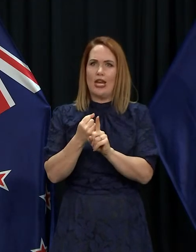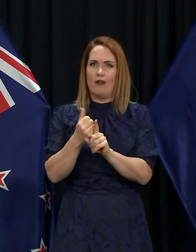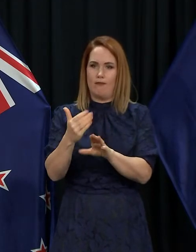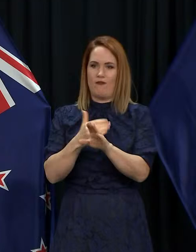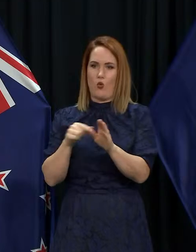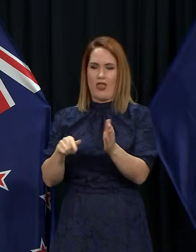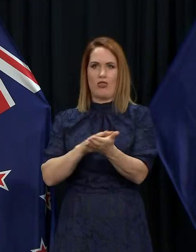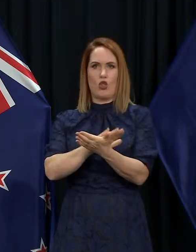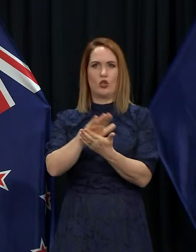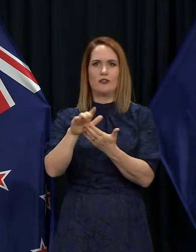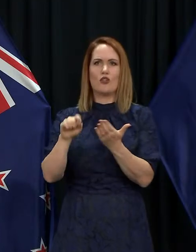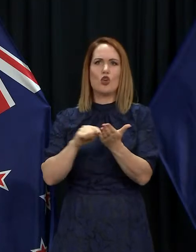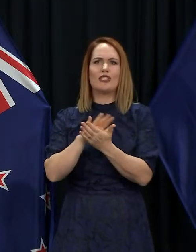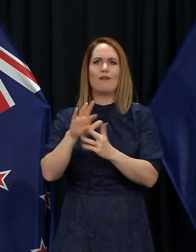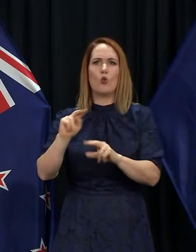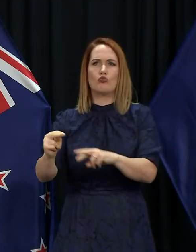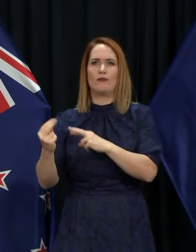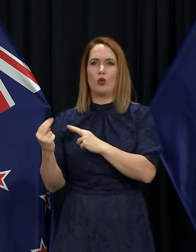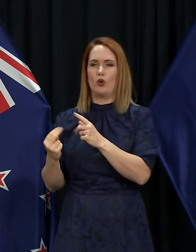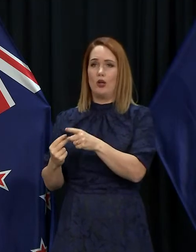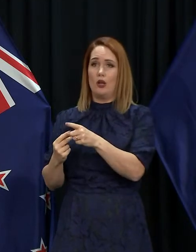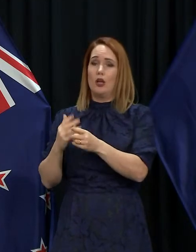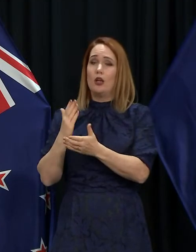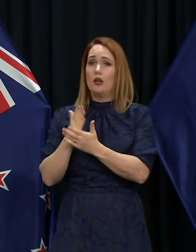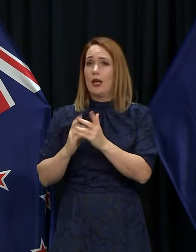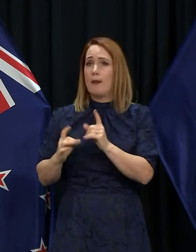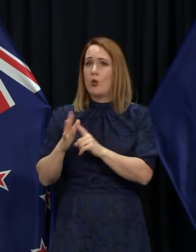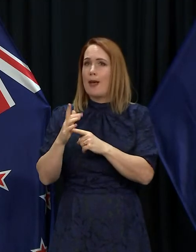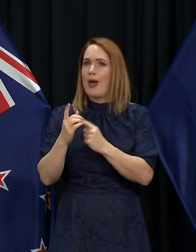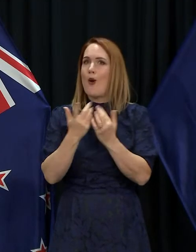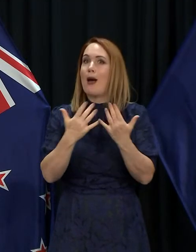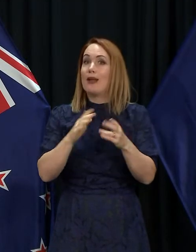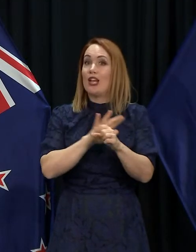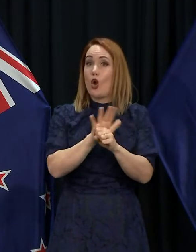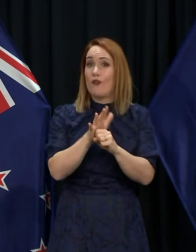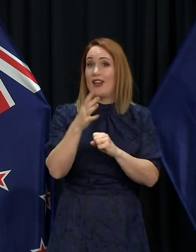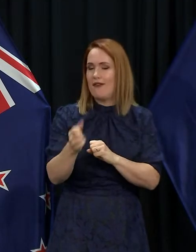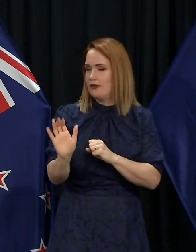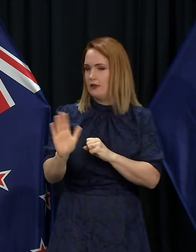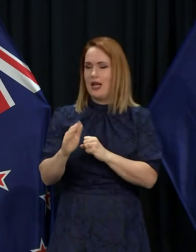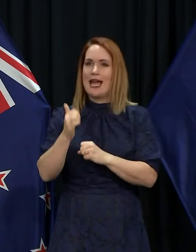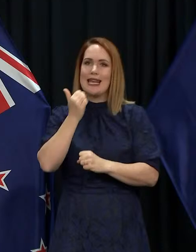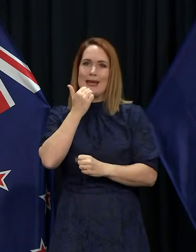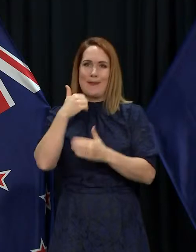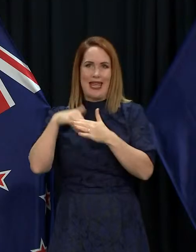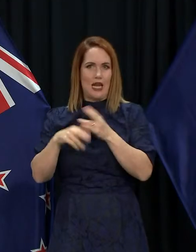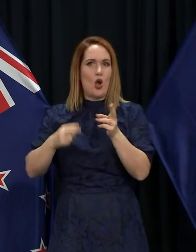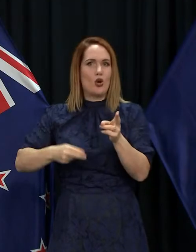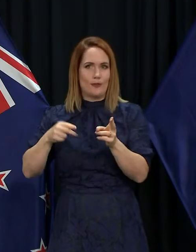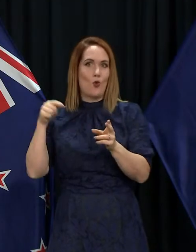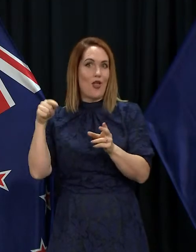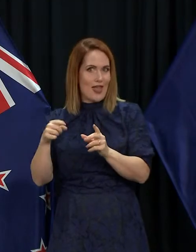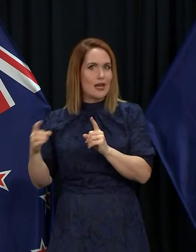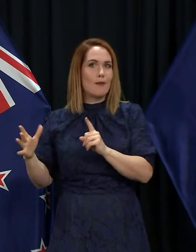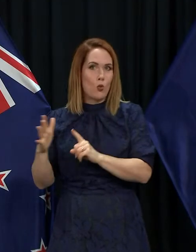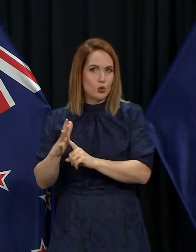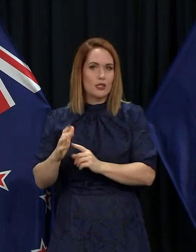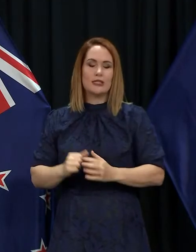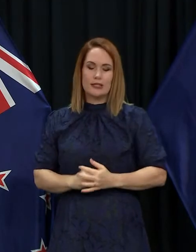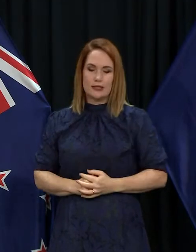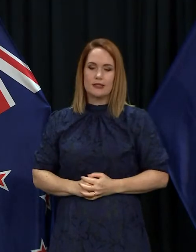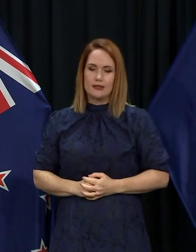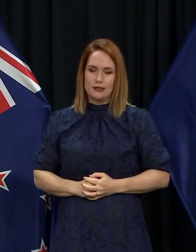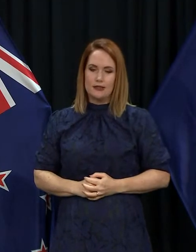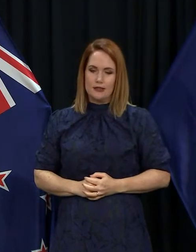Thursday? It's less about the case numbers and more about the hospitalisations. And whilst those case numbers are coming down, there is, and has always been with COVID, a